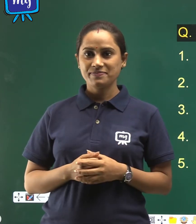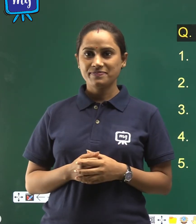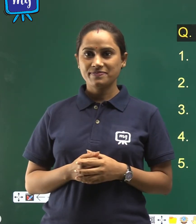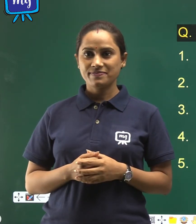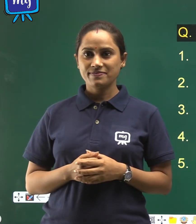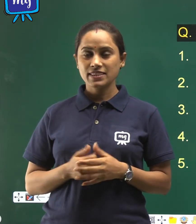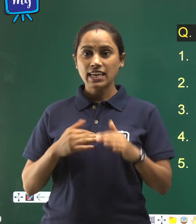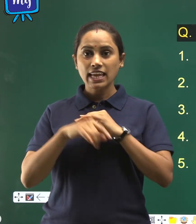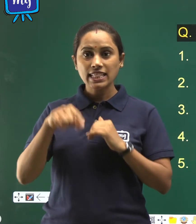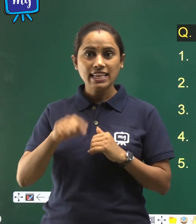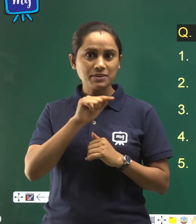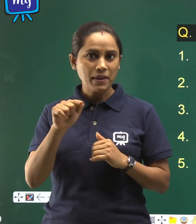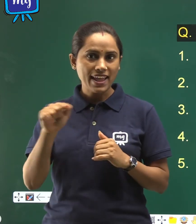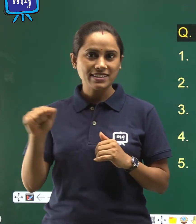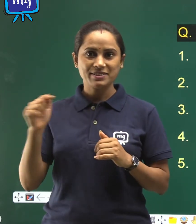in these blanks.